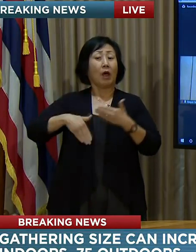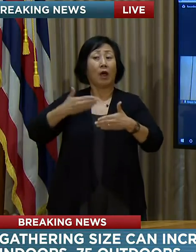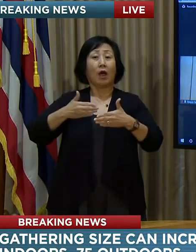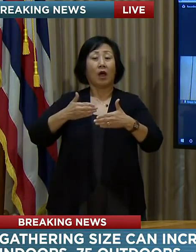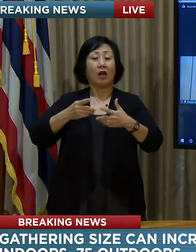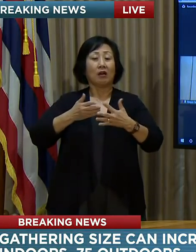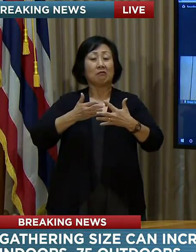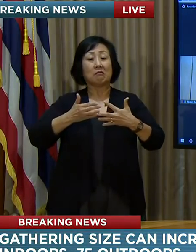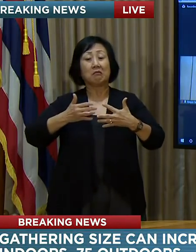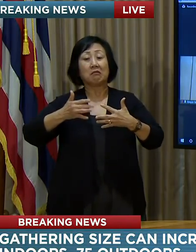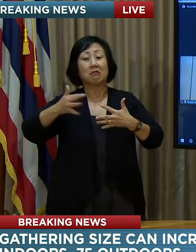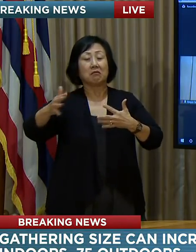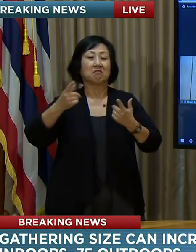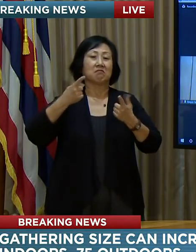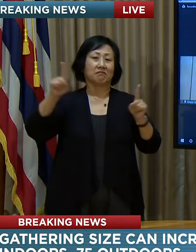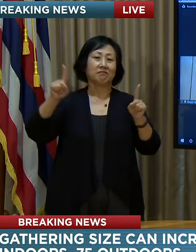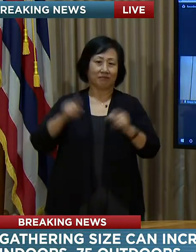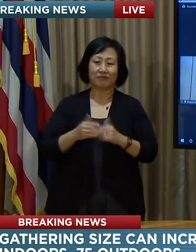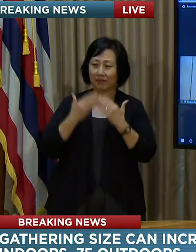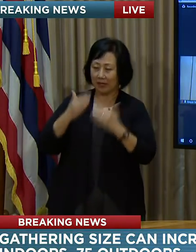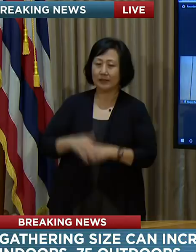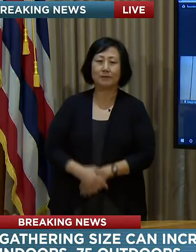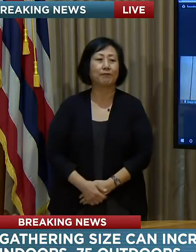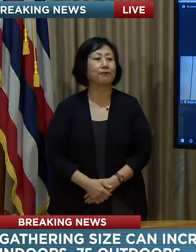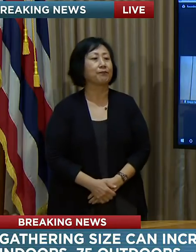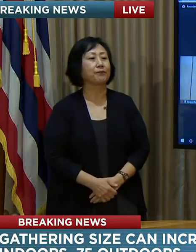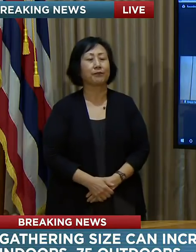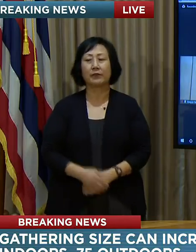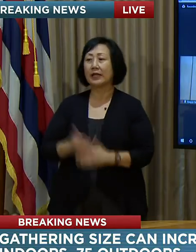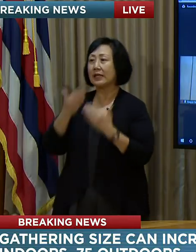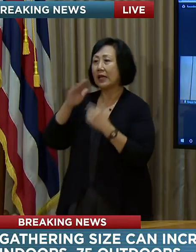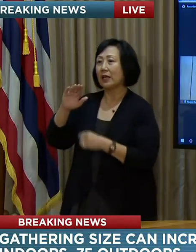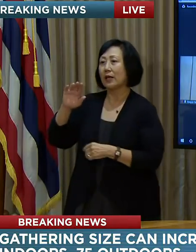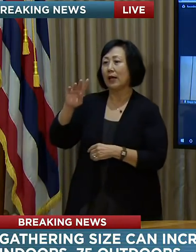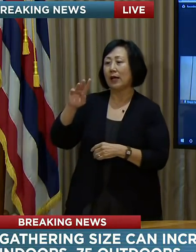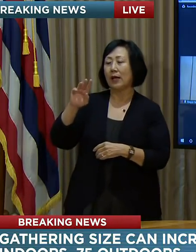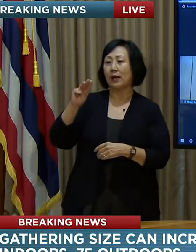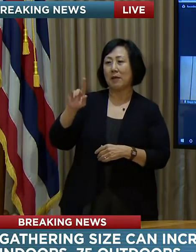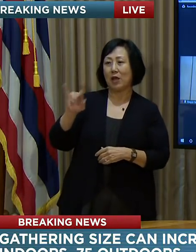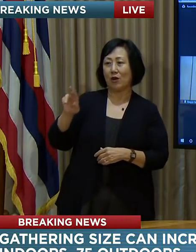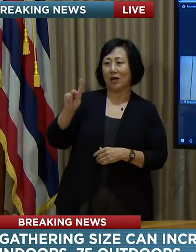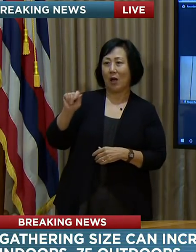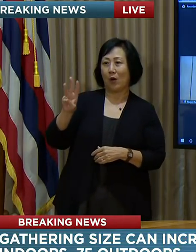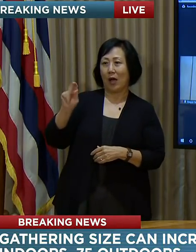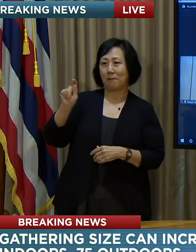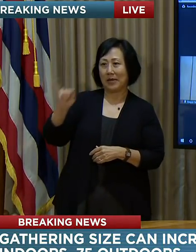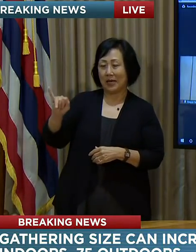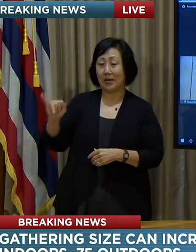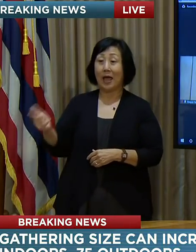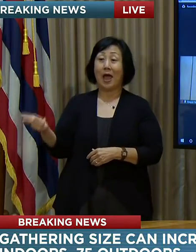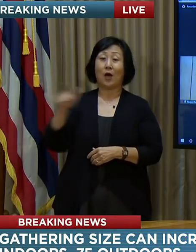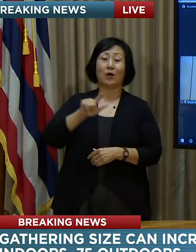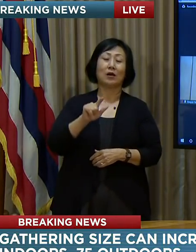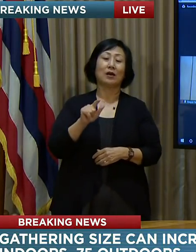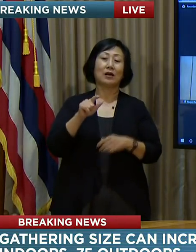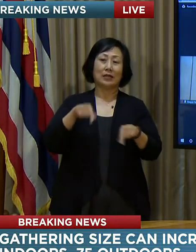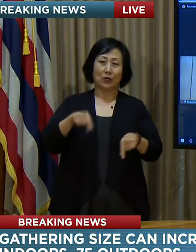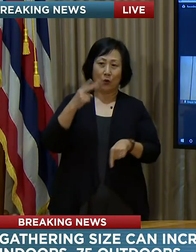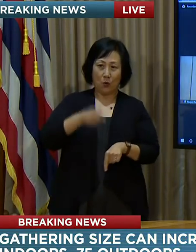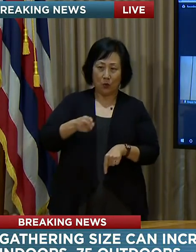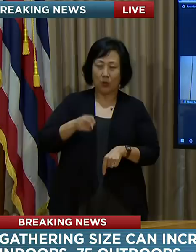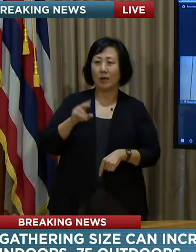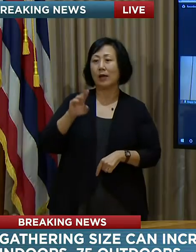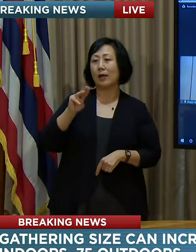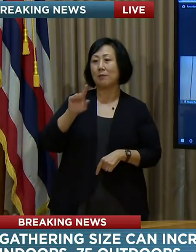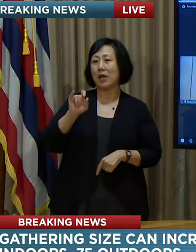together. So thank you very much. Thank you, Mayor Kawakami. Coming back to Honolulu now, and Mayor Rick